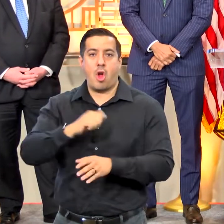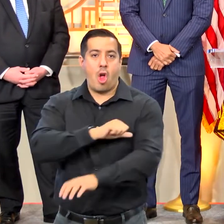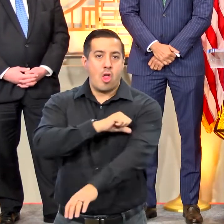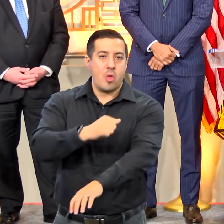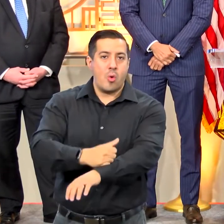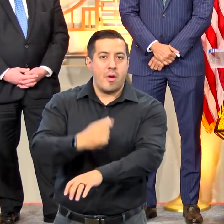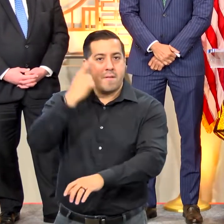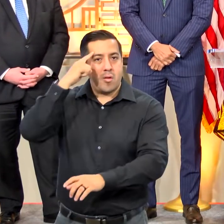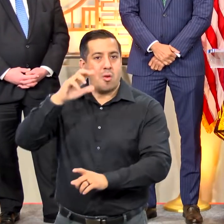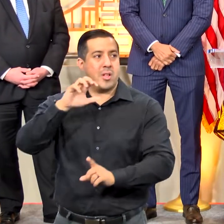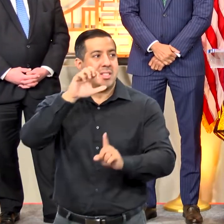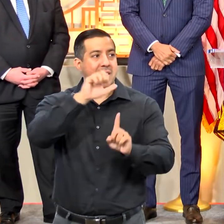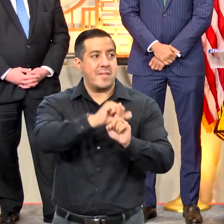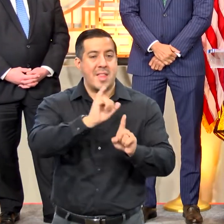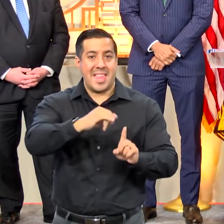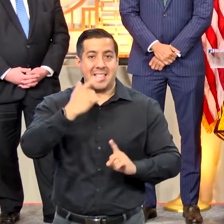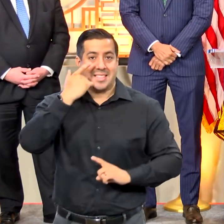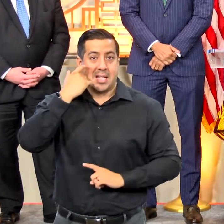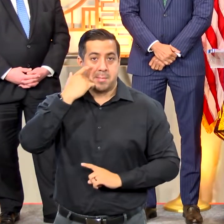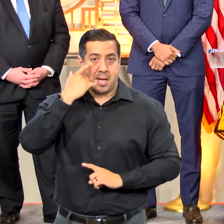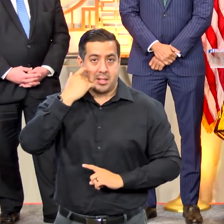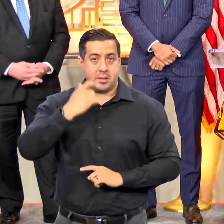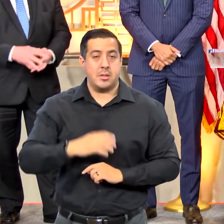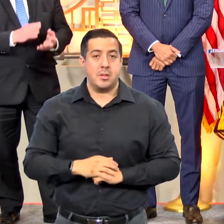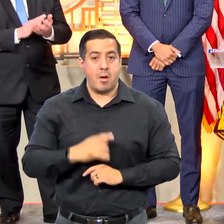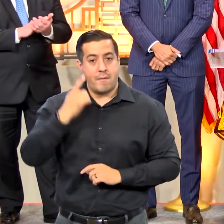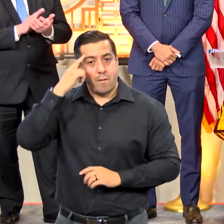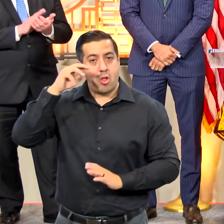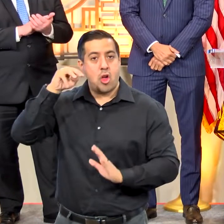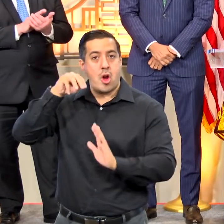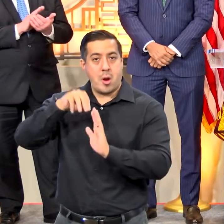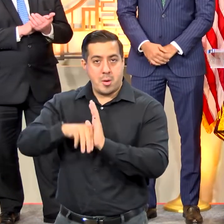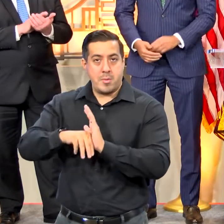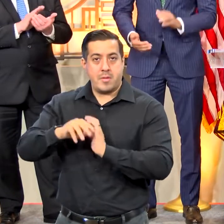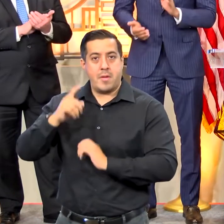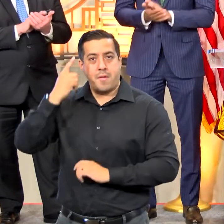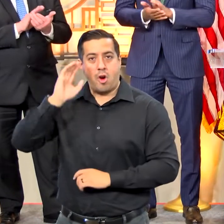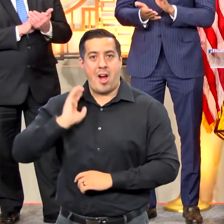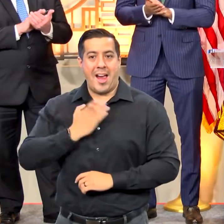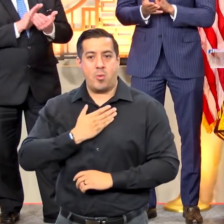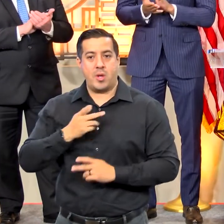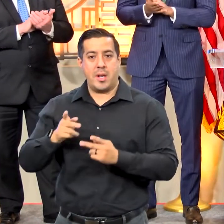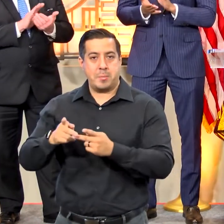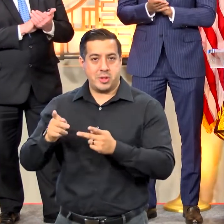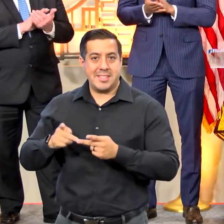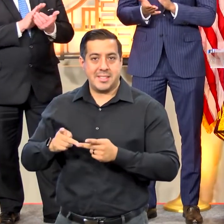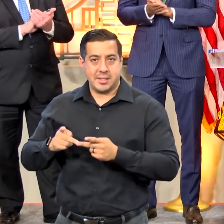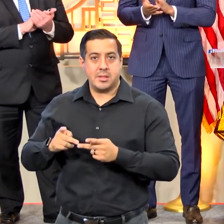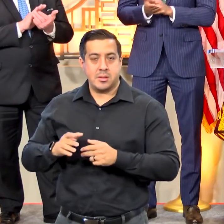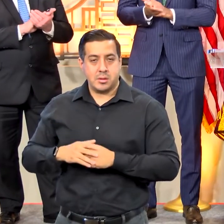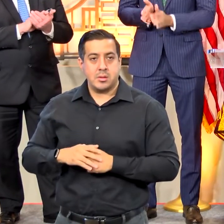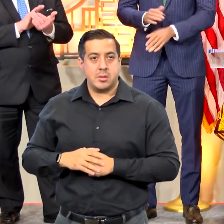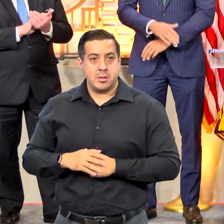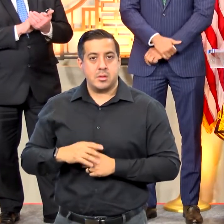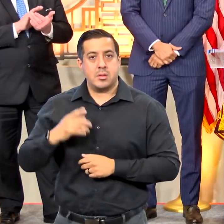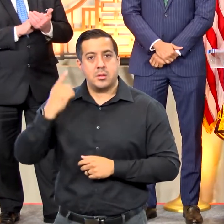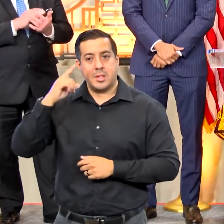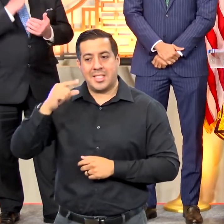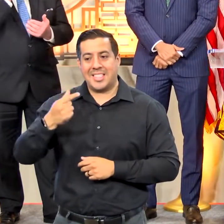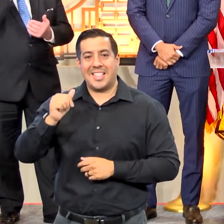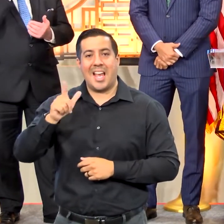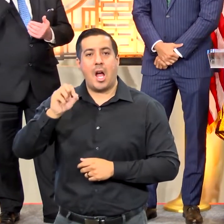capture of the suspect in the murder of our Precinct 5 Corporal